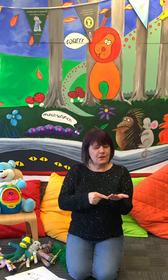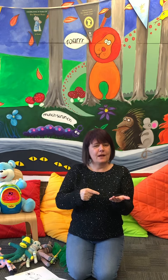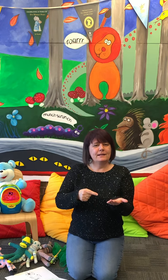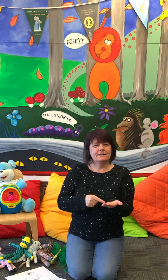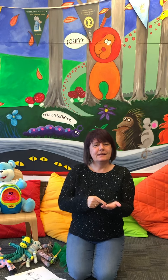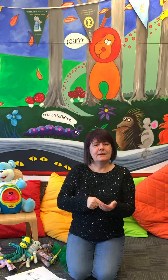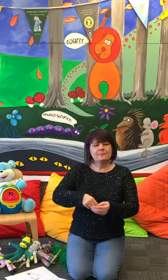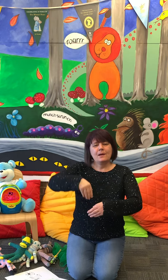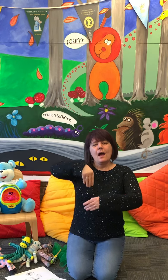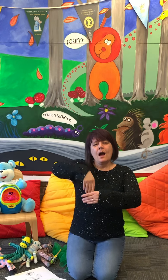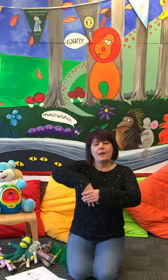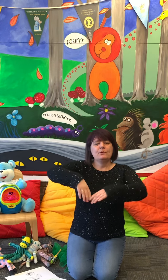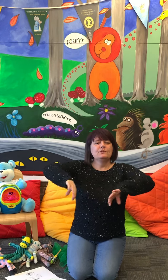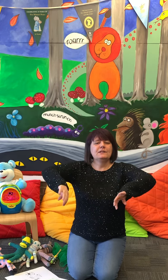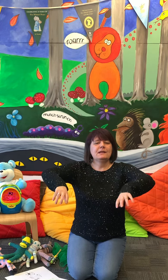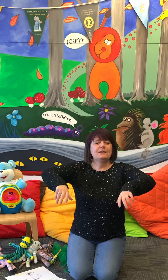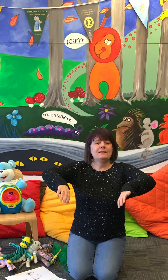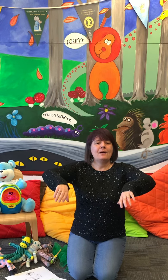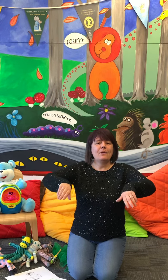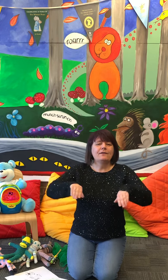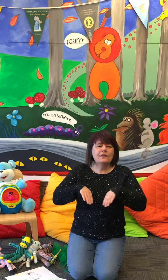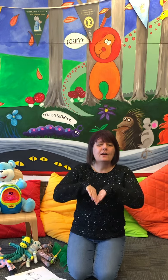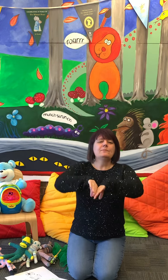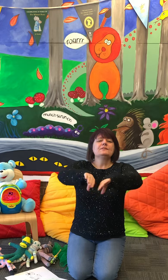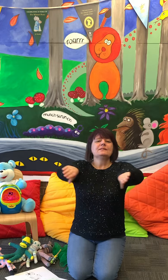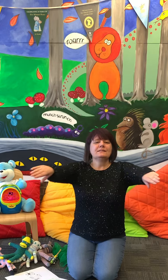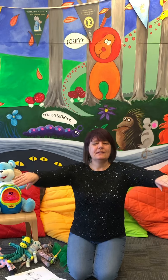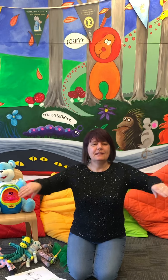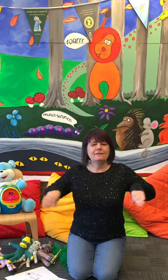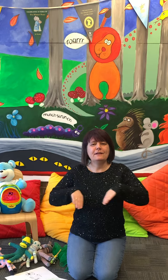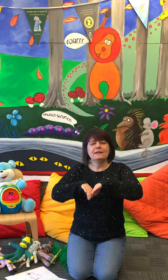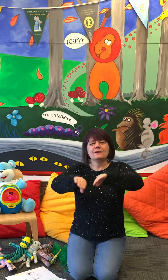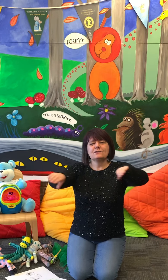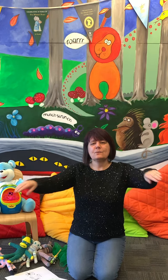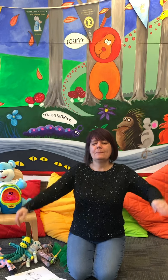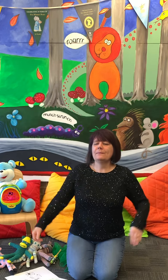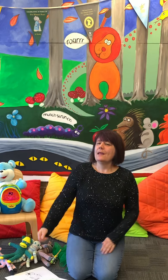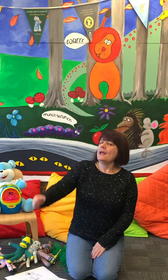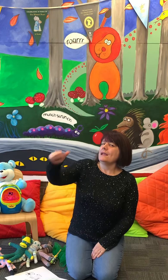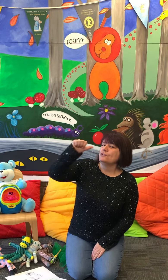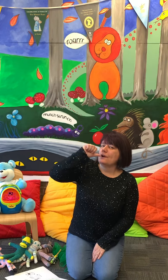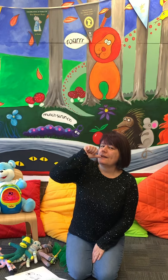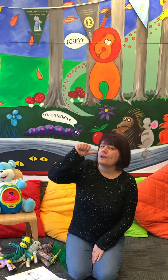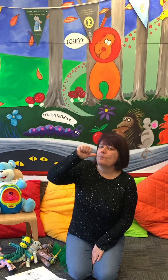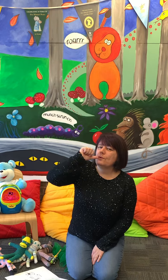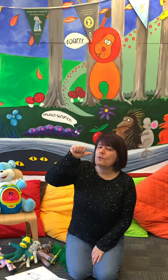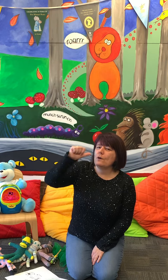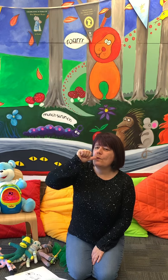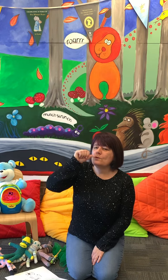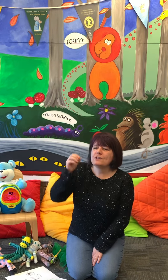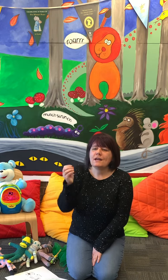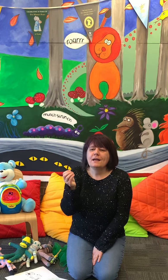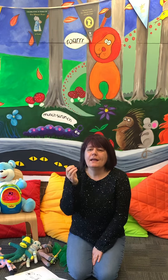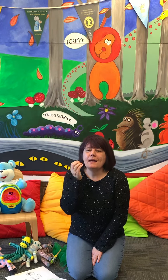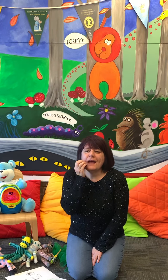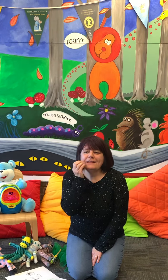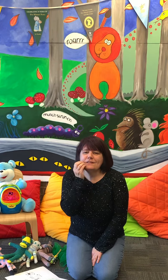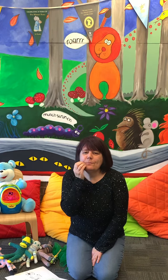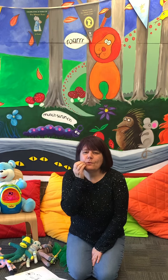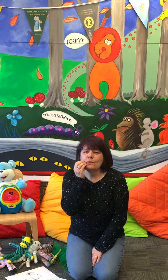Tiny Tim. I put him in the bathtub to see if he could swim. He drank up all the water, he ate up all the